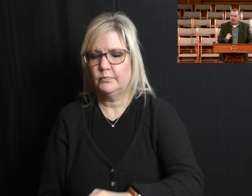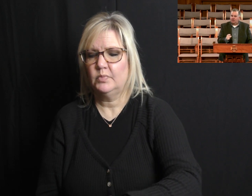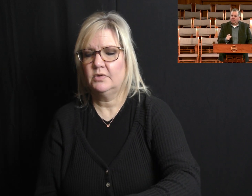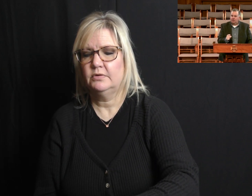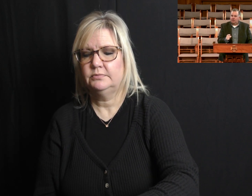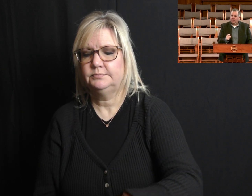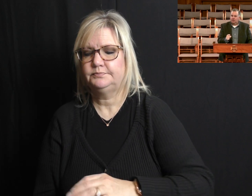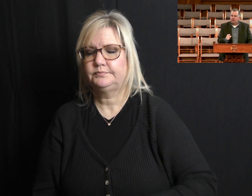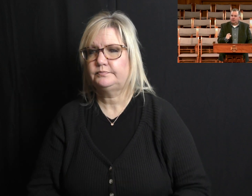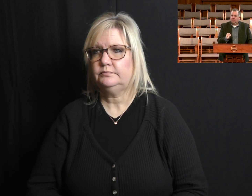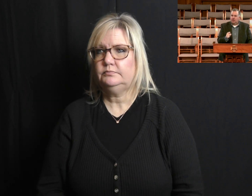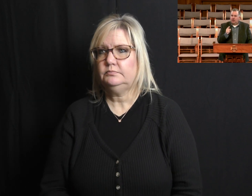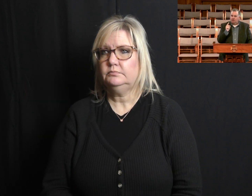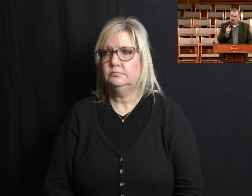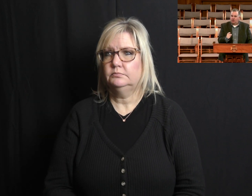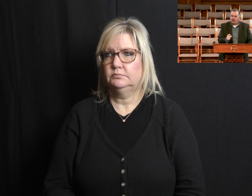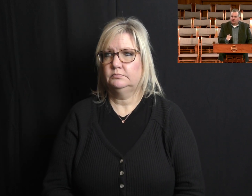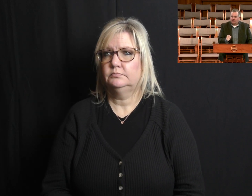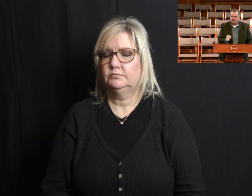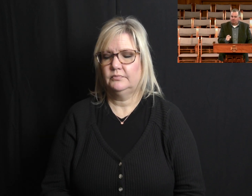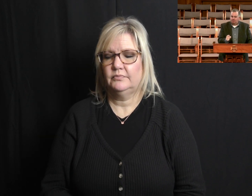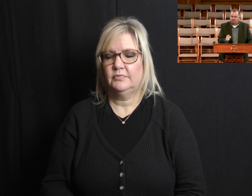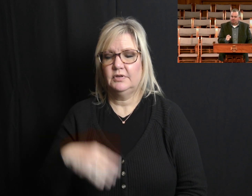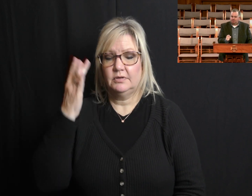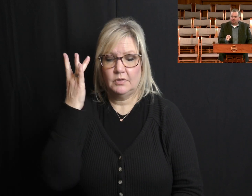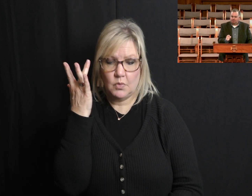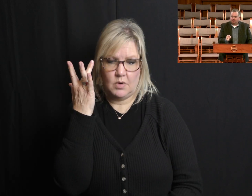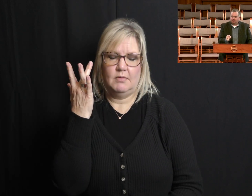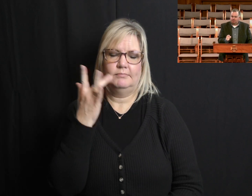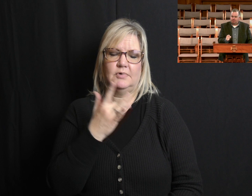and an attitude of generosity.